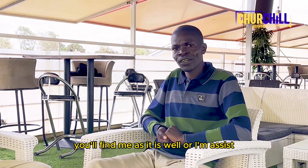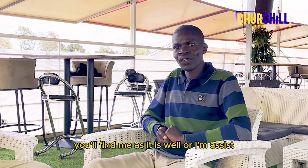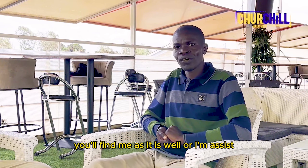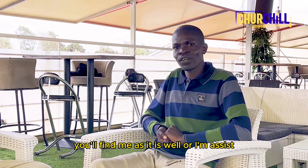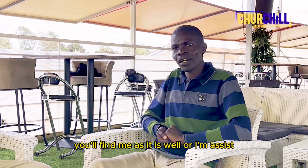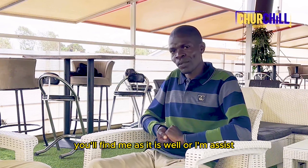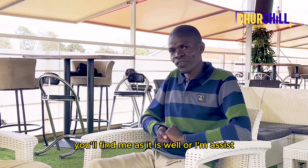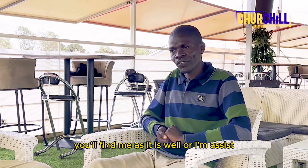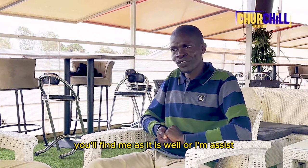or Amasis.